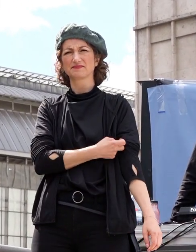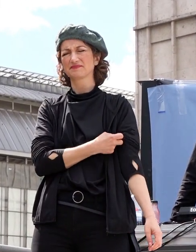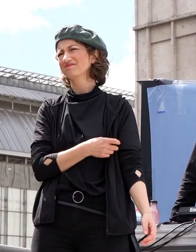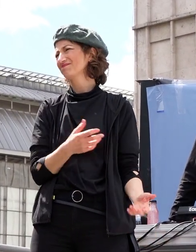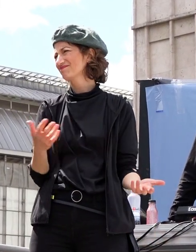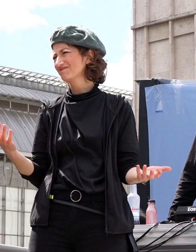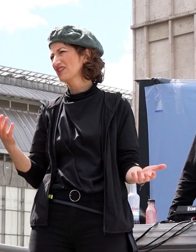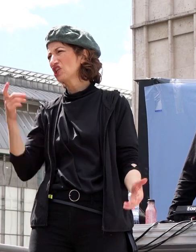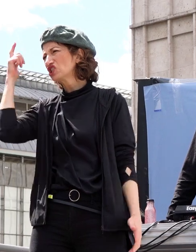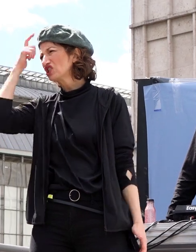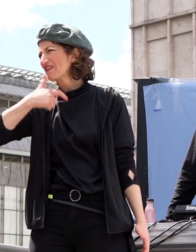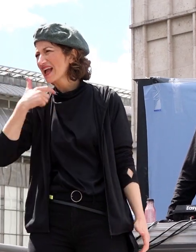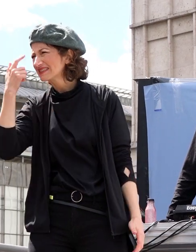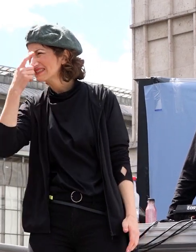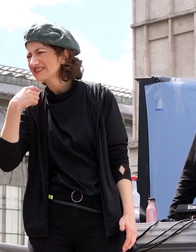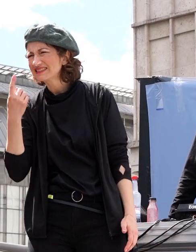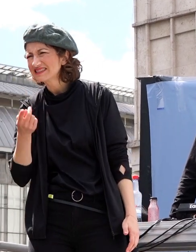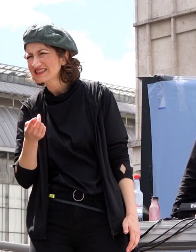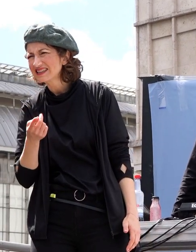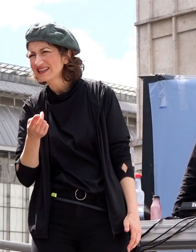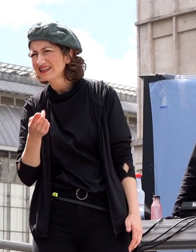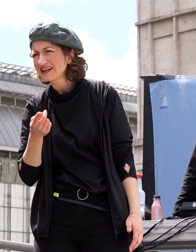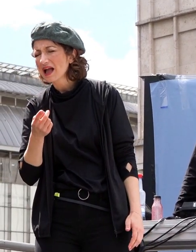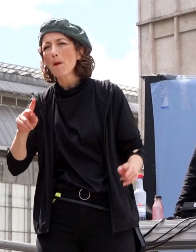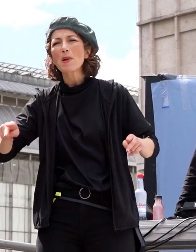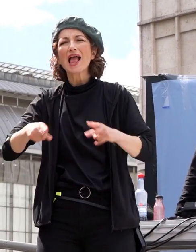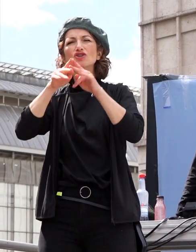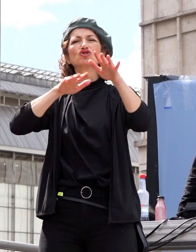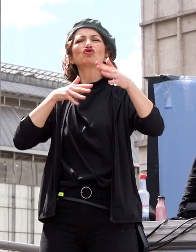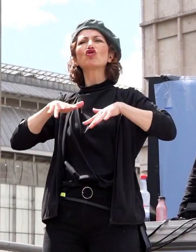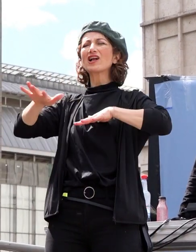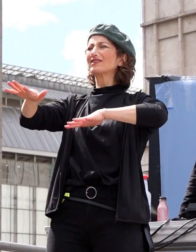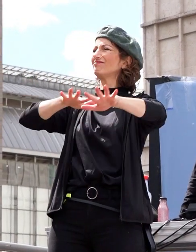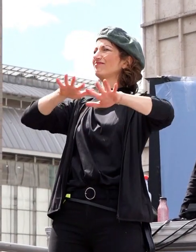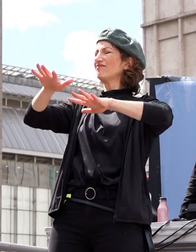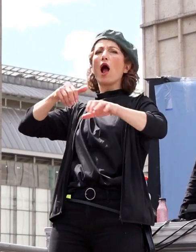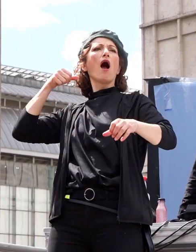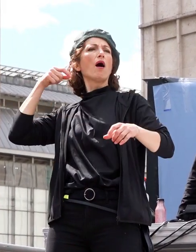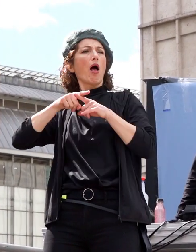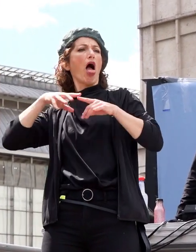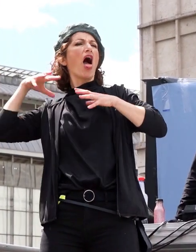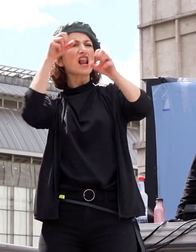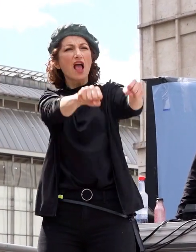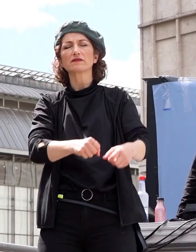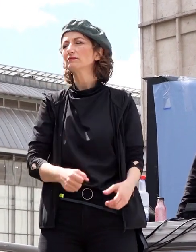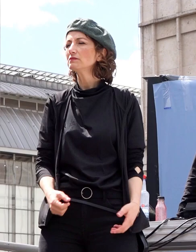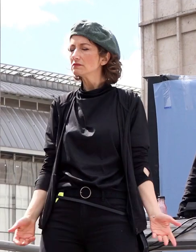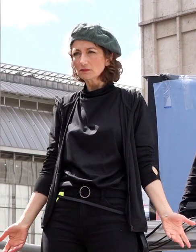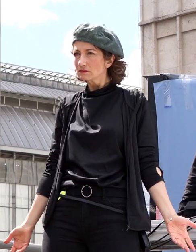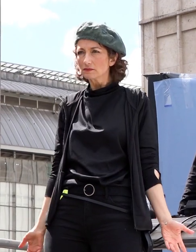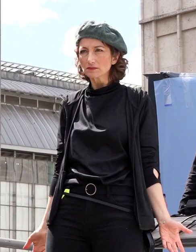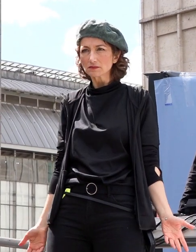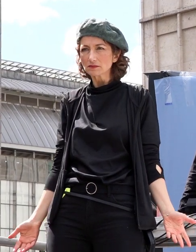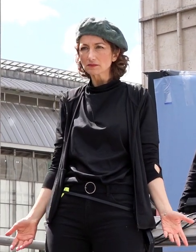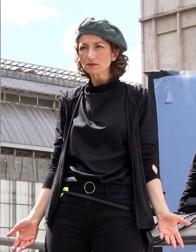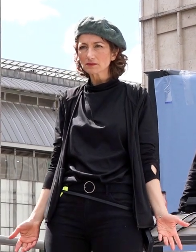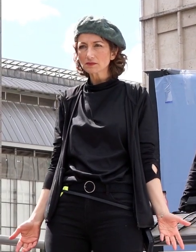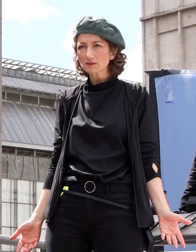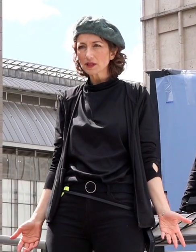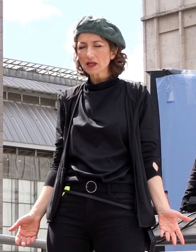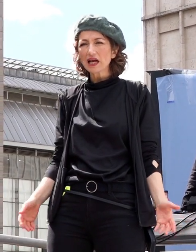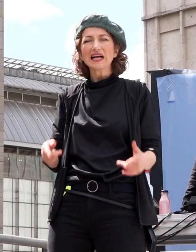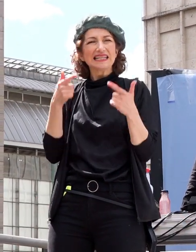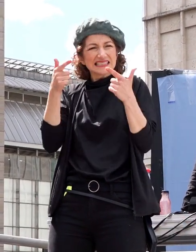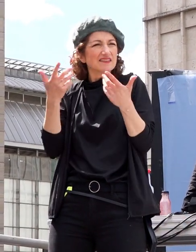If black people are attacked on the street in Paris, it is state and class violence which injure them. Without